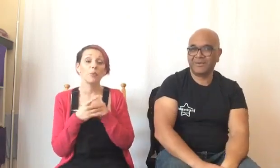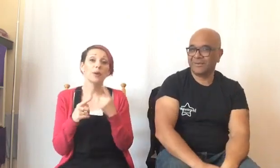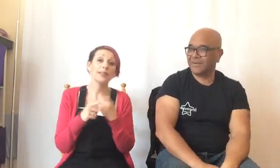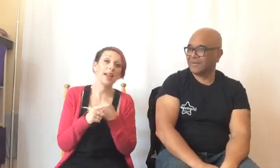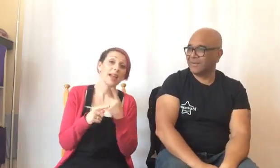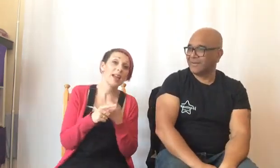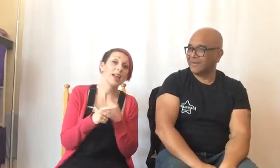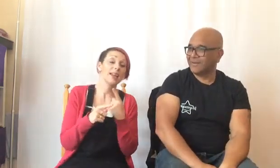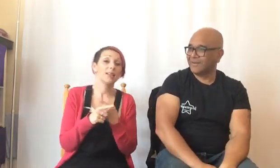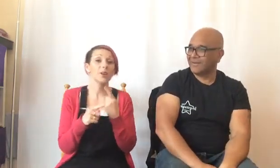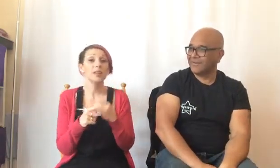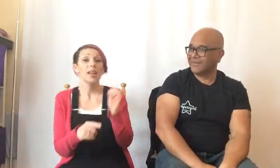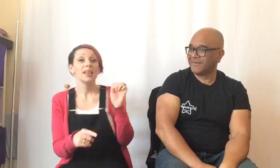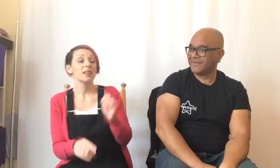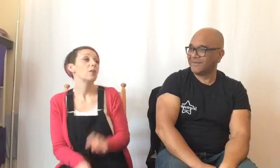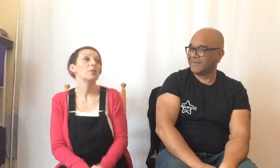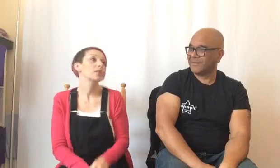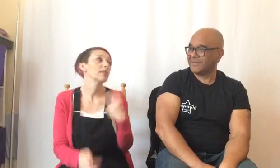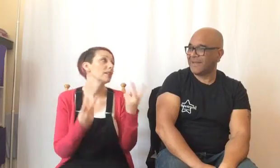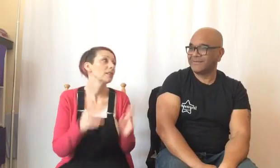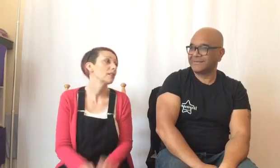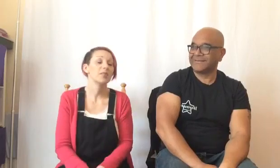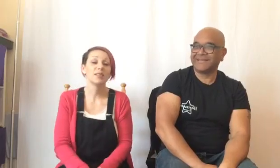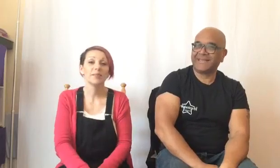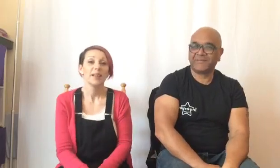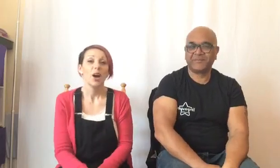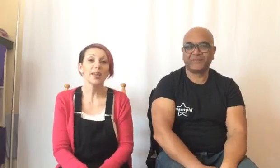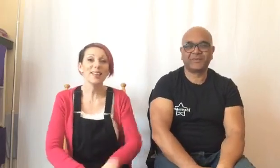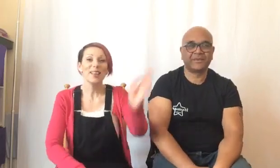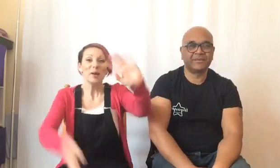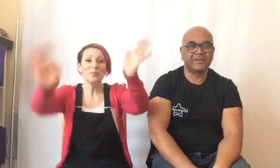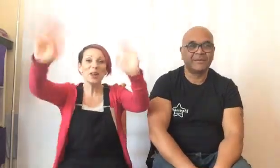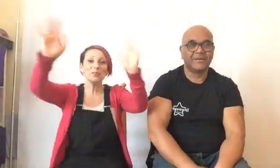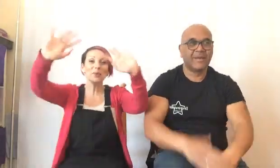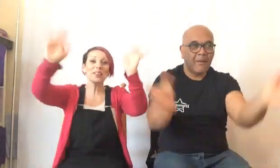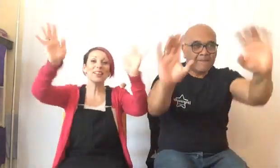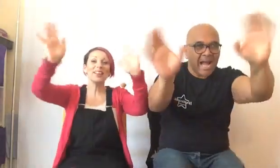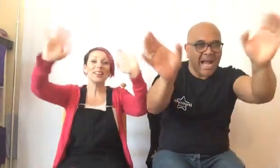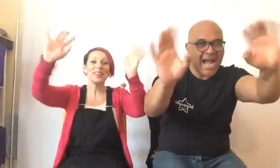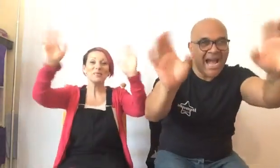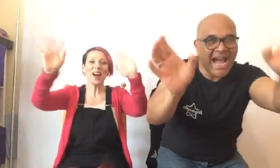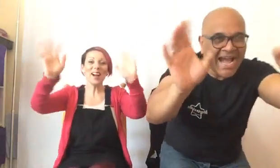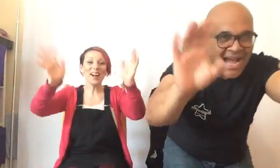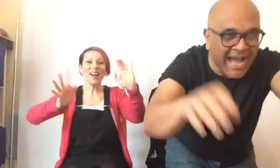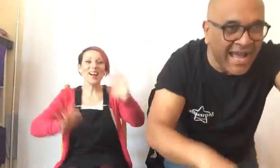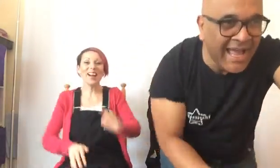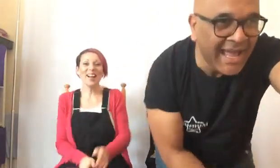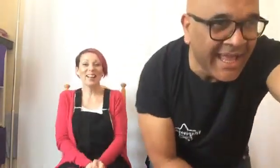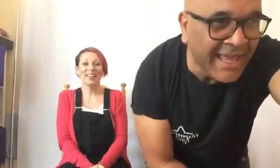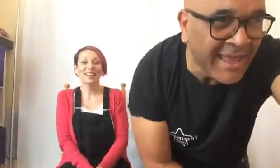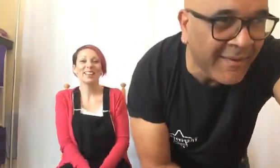love potatoes. Yeah, no, I'm not going to sing. No, you no. don't. Okay then. Bye everybody. Bye.